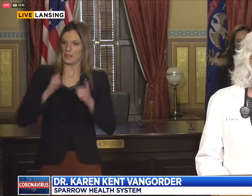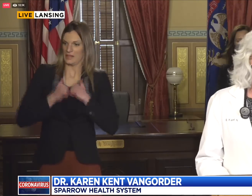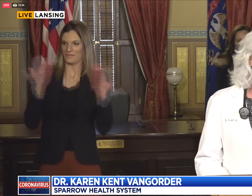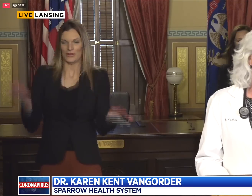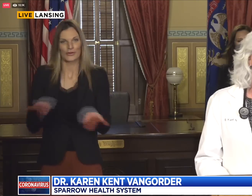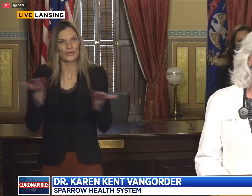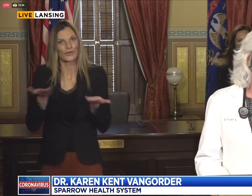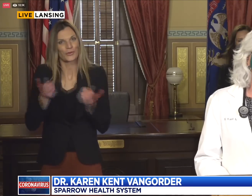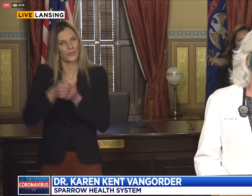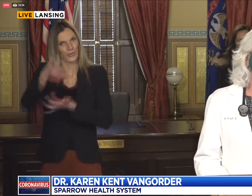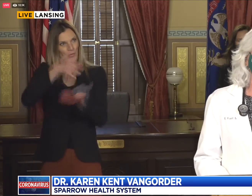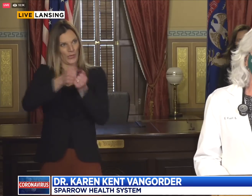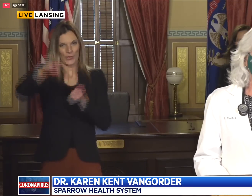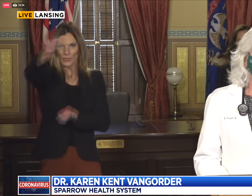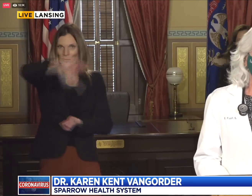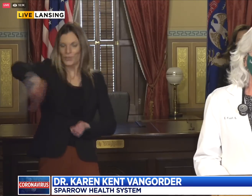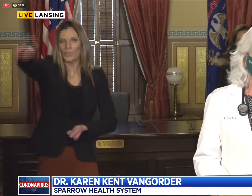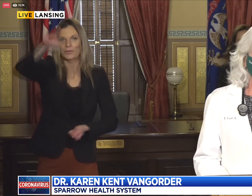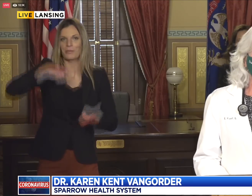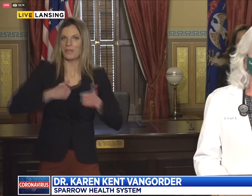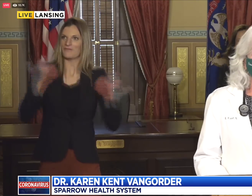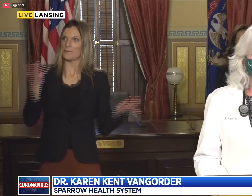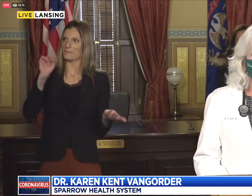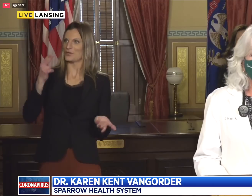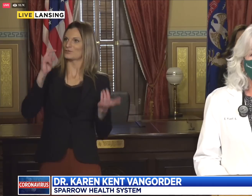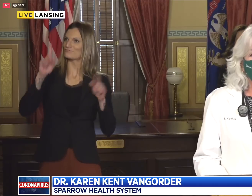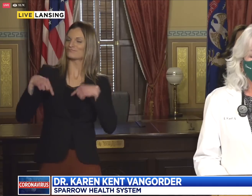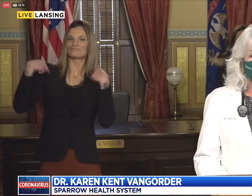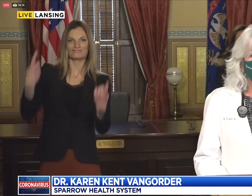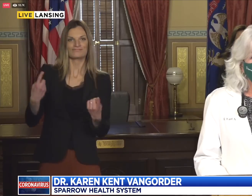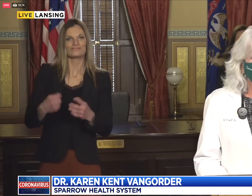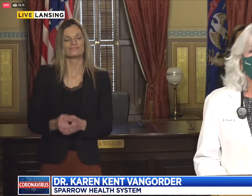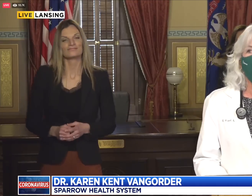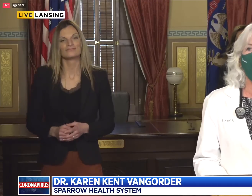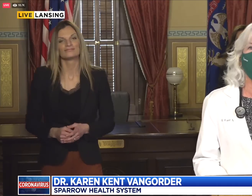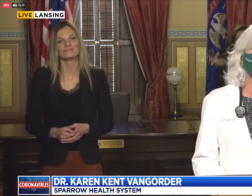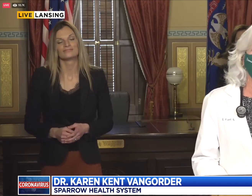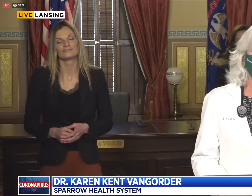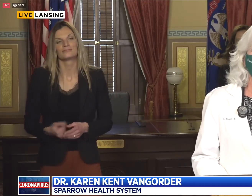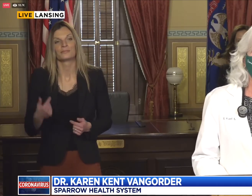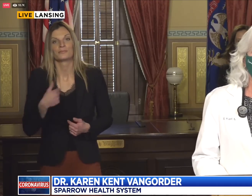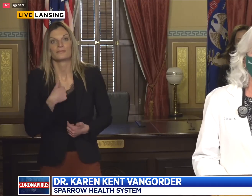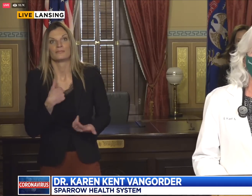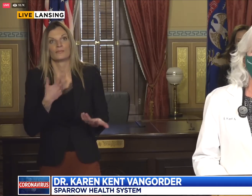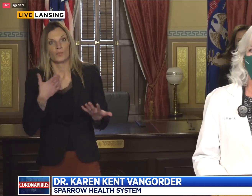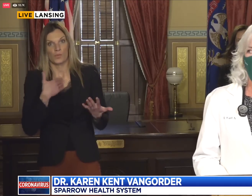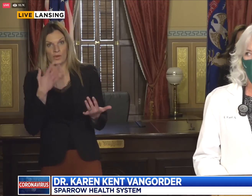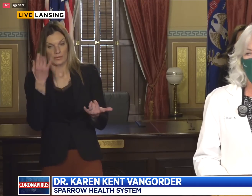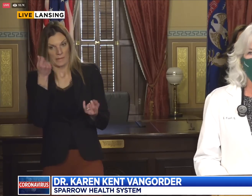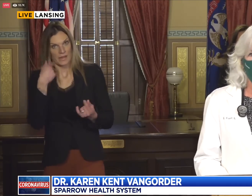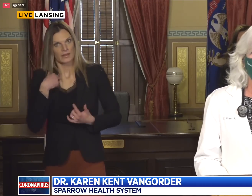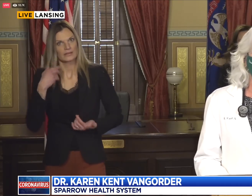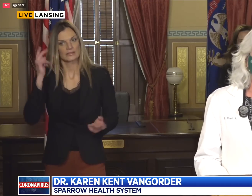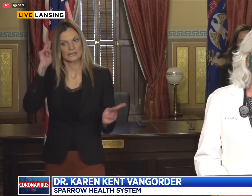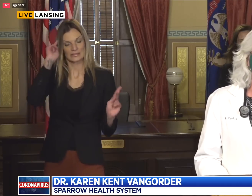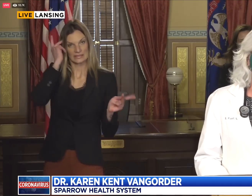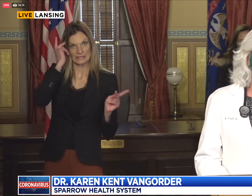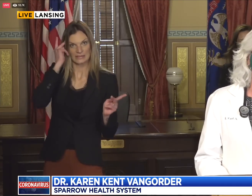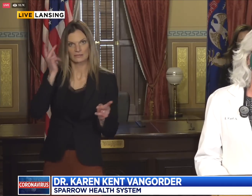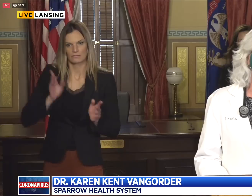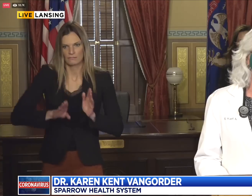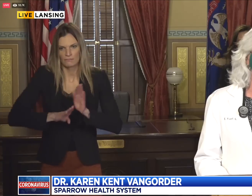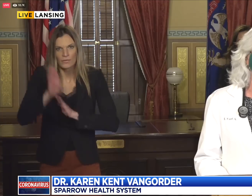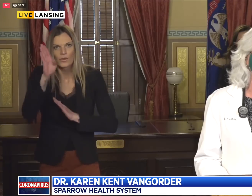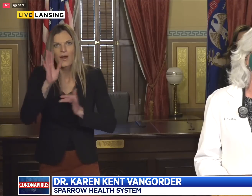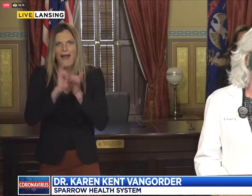community with all of you. I'm not just concerned about our ability to care for rising numbers of COVID